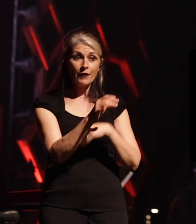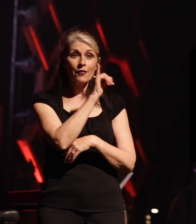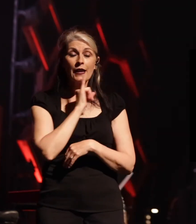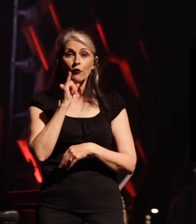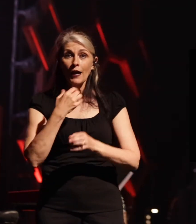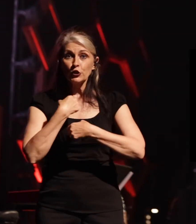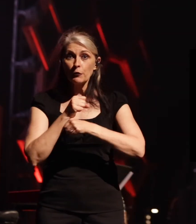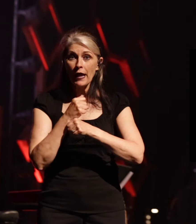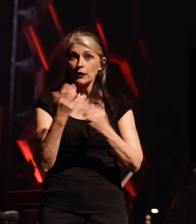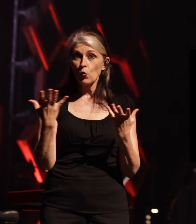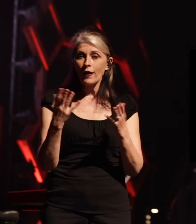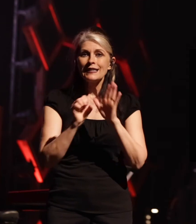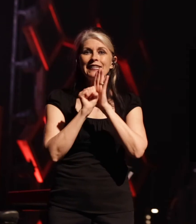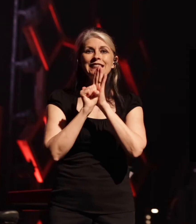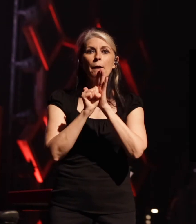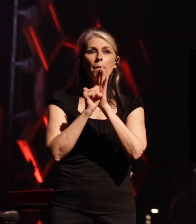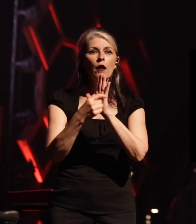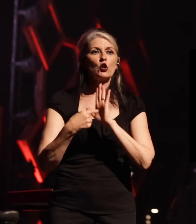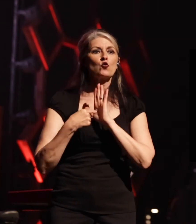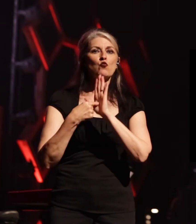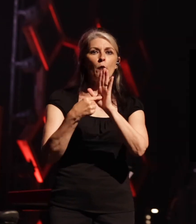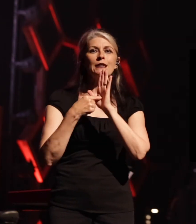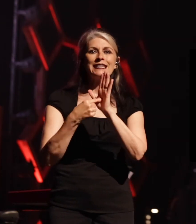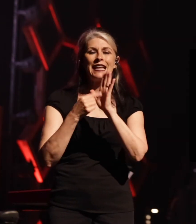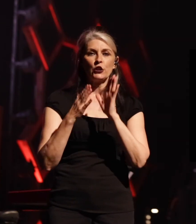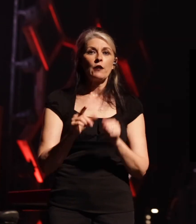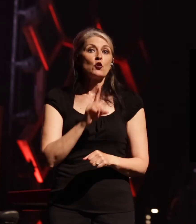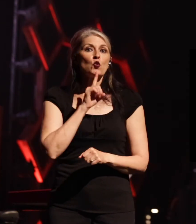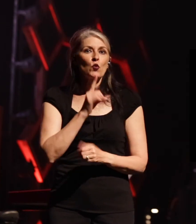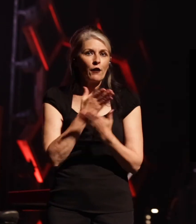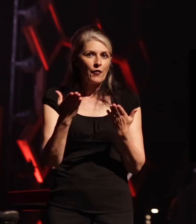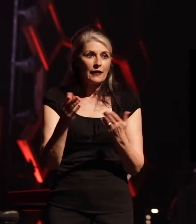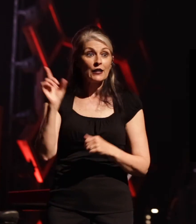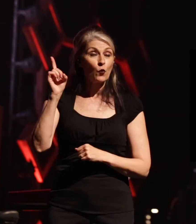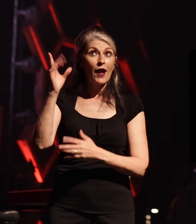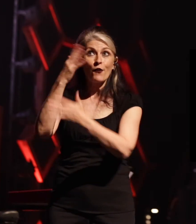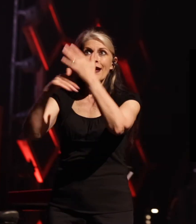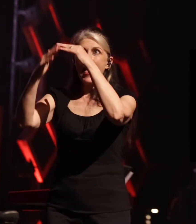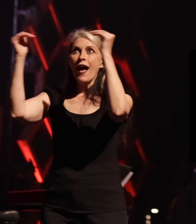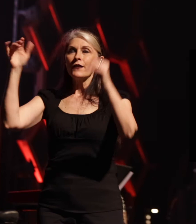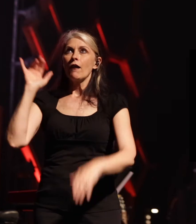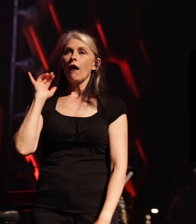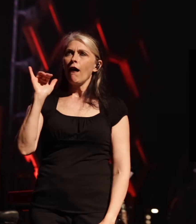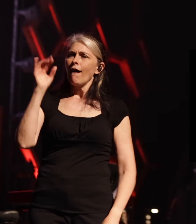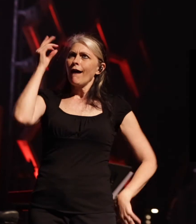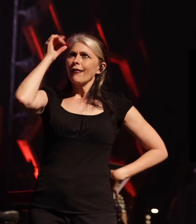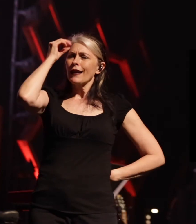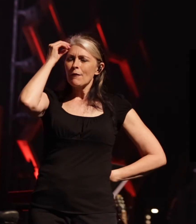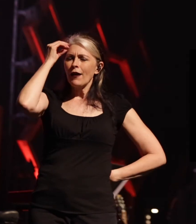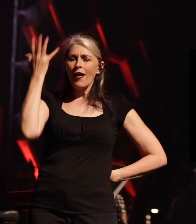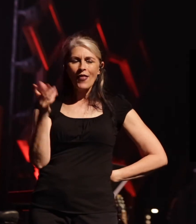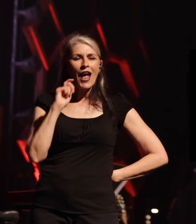symbolic representation of the real thing that's in heaven. I just think that's really cool. I think that's exciting. It was